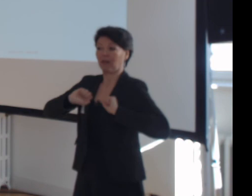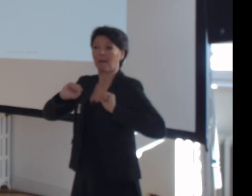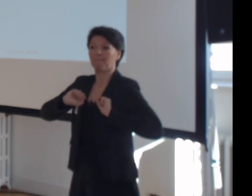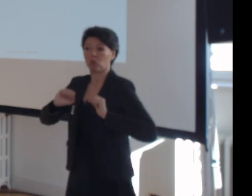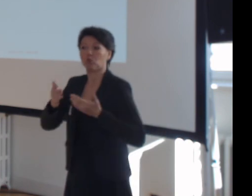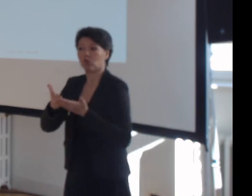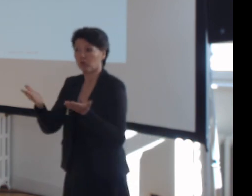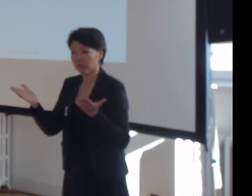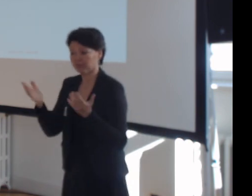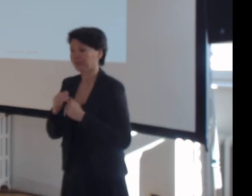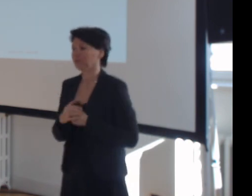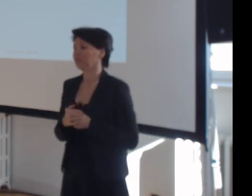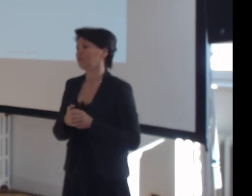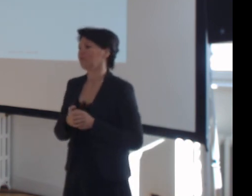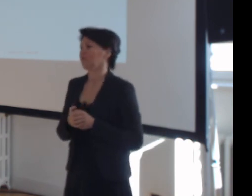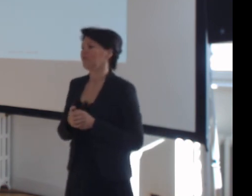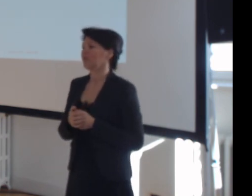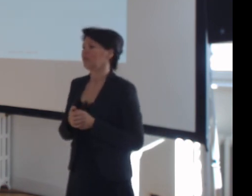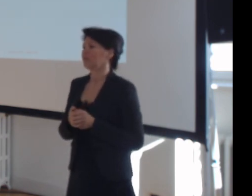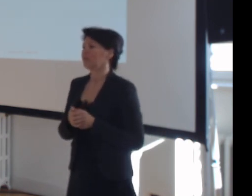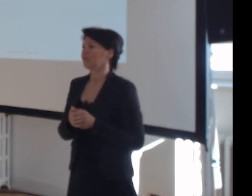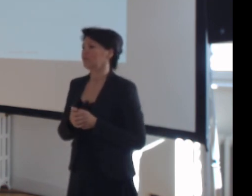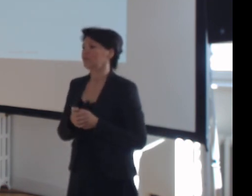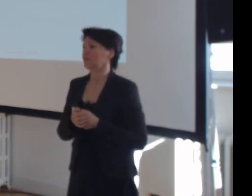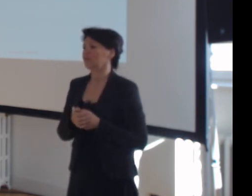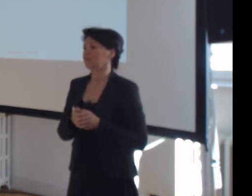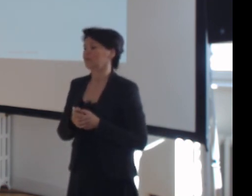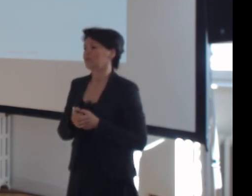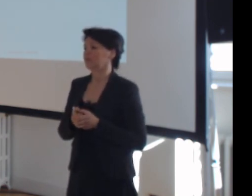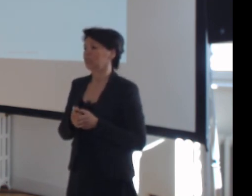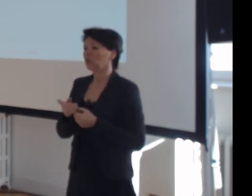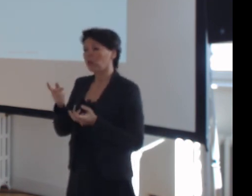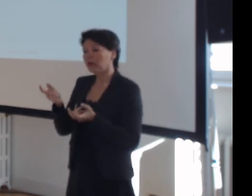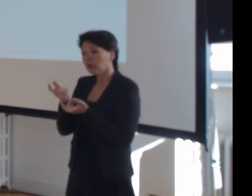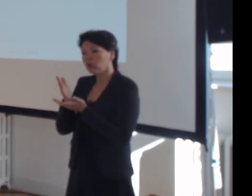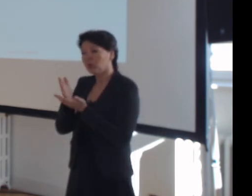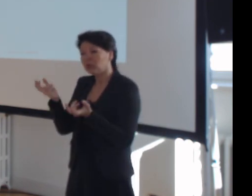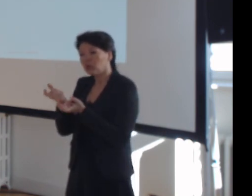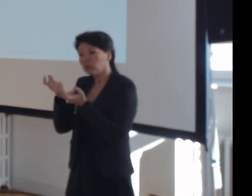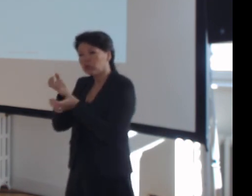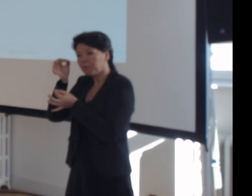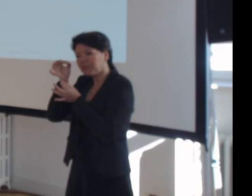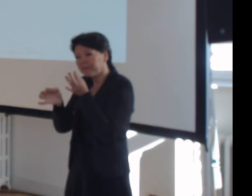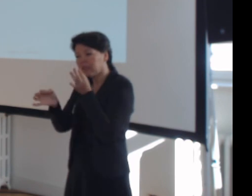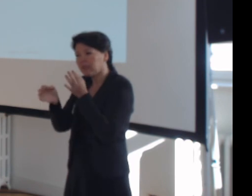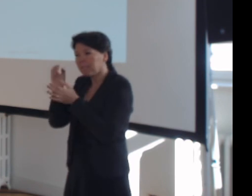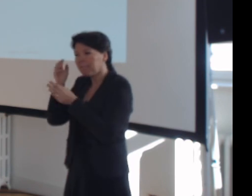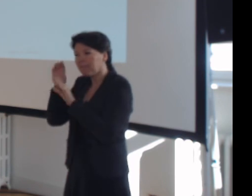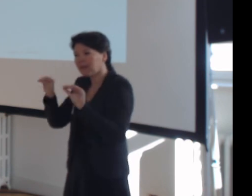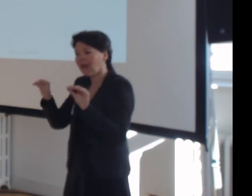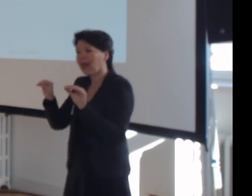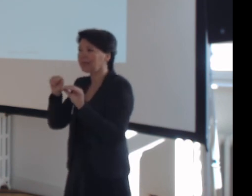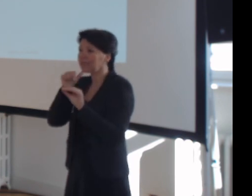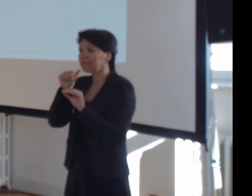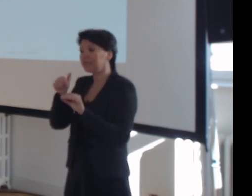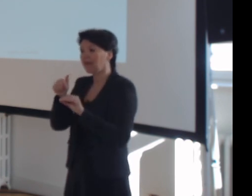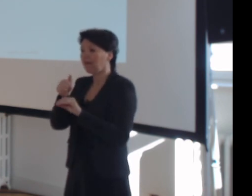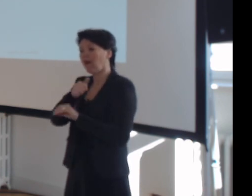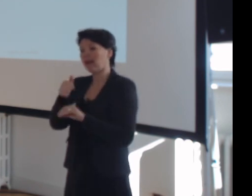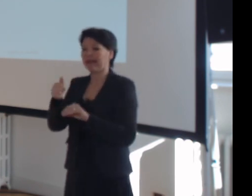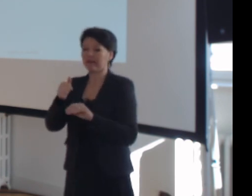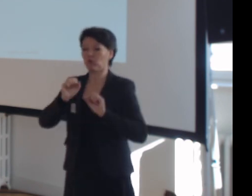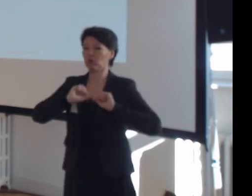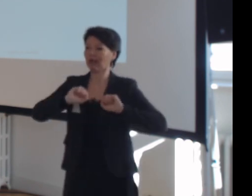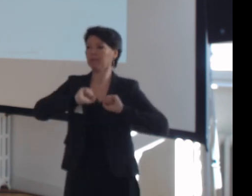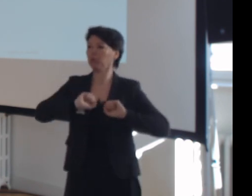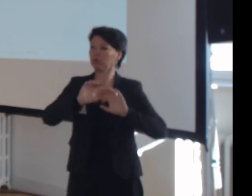therapist. We chose specifically for material that was not exclusively designed for